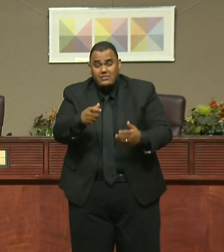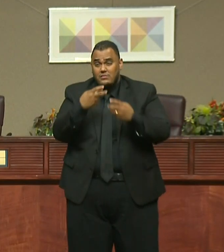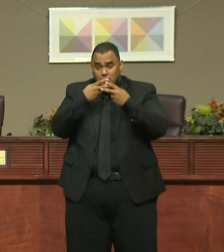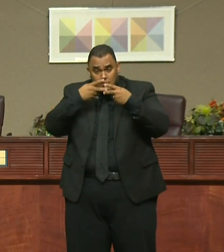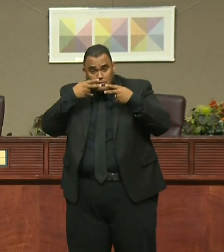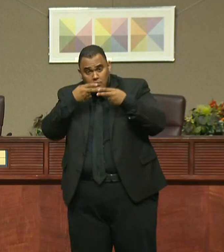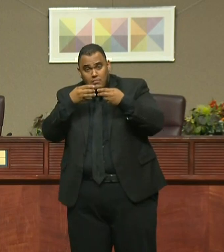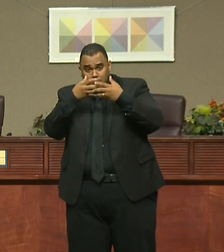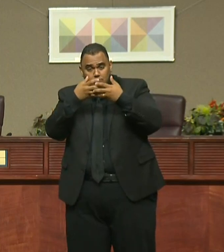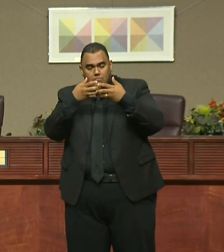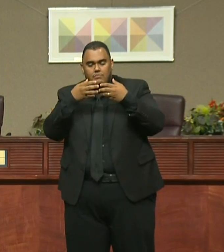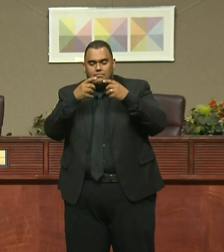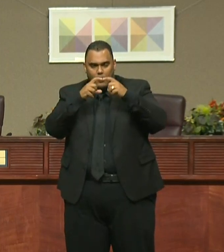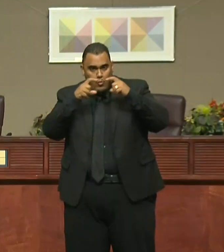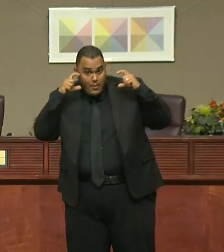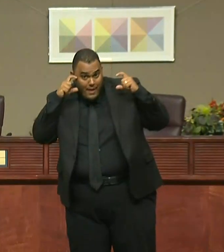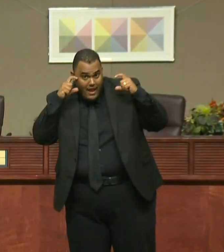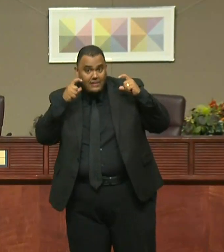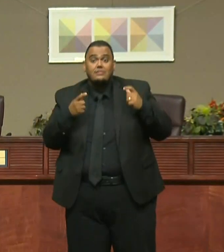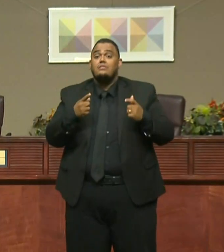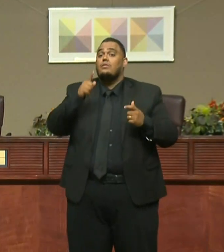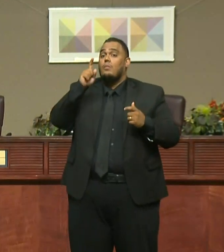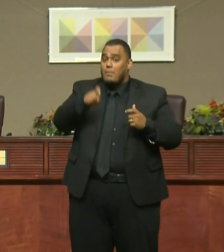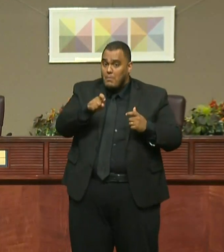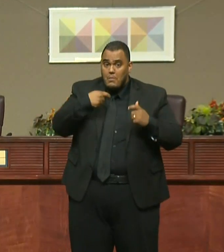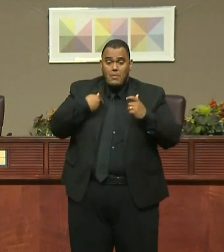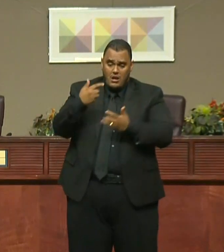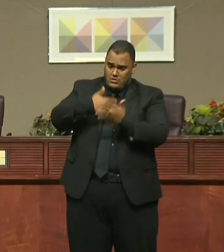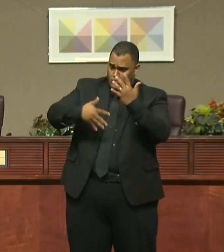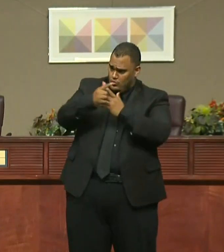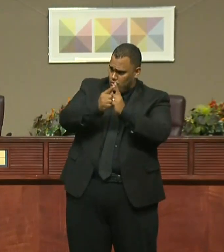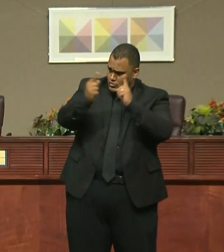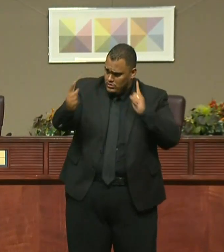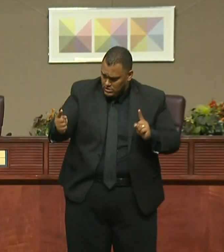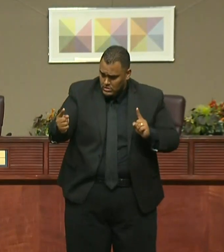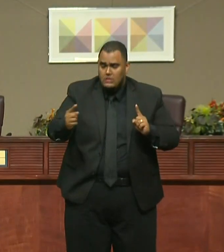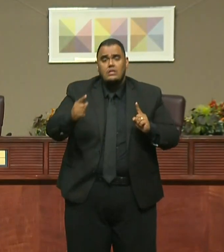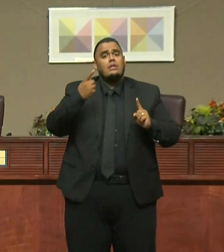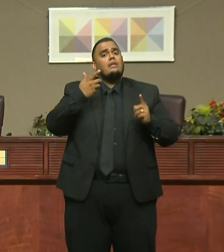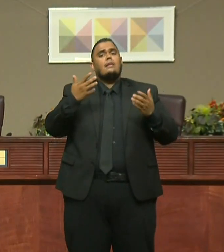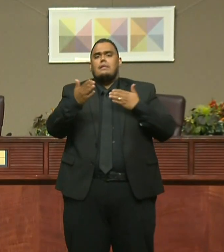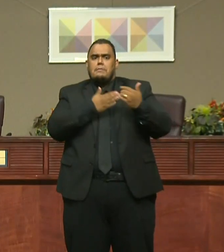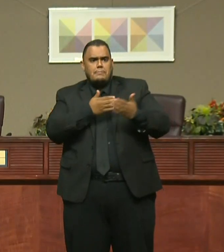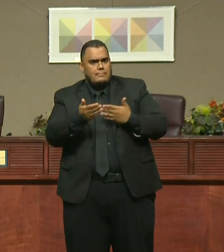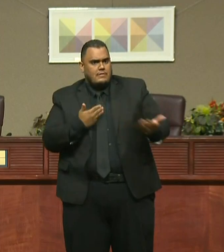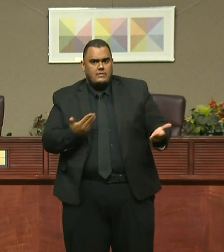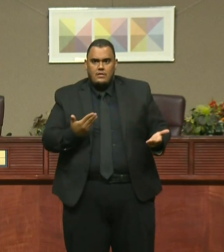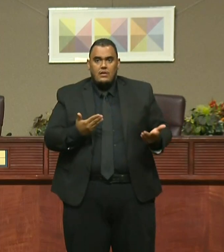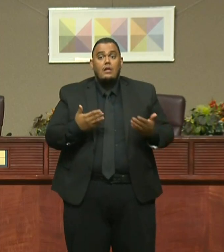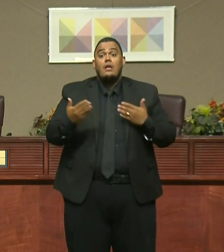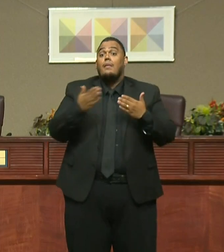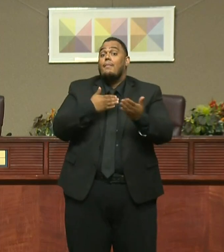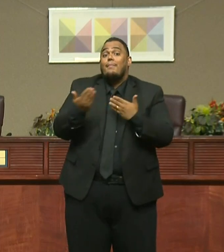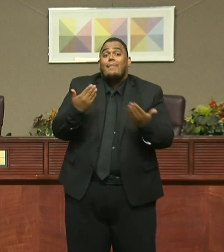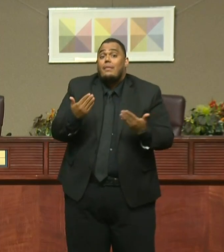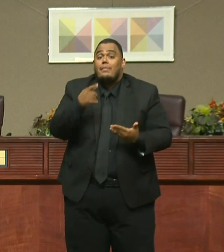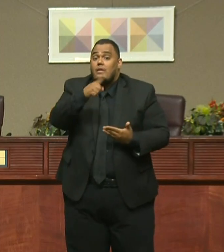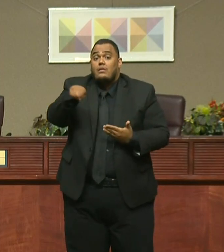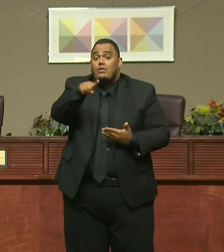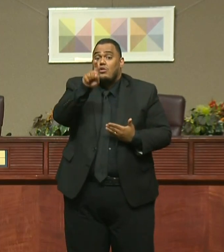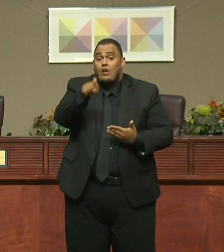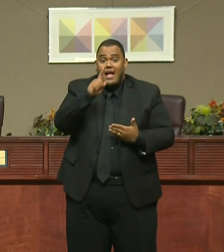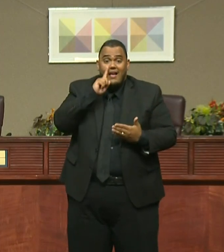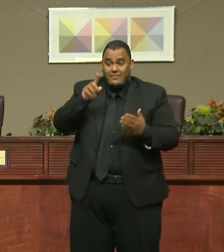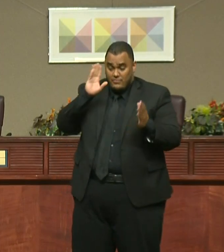social distancing, when you are all about. And maybe you even have to work it during work time hours where you are in a